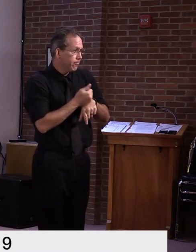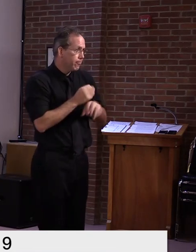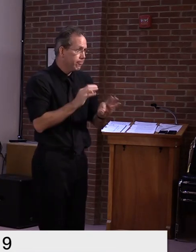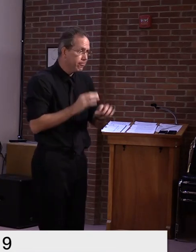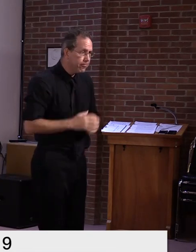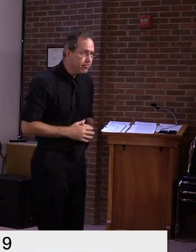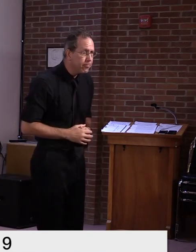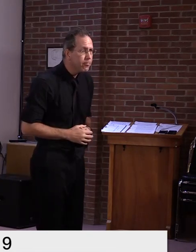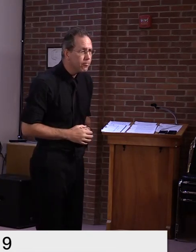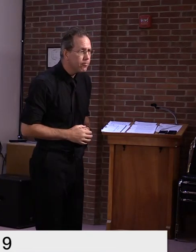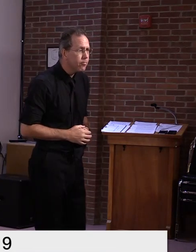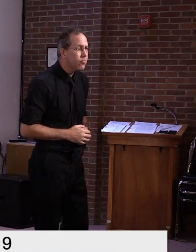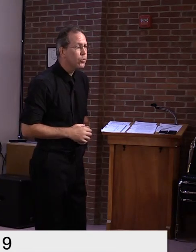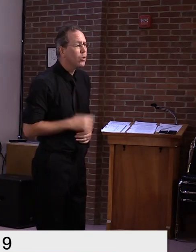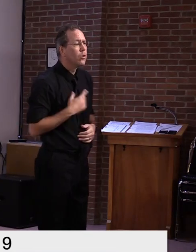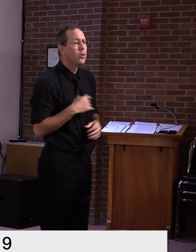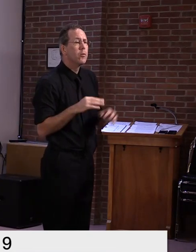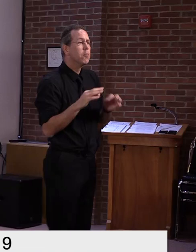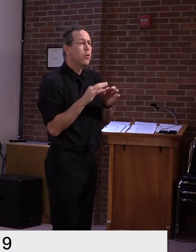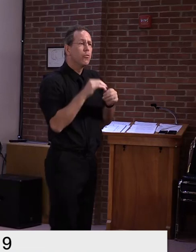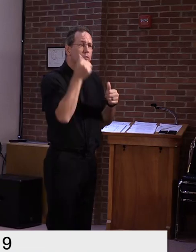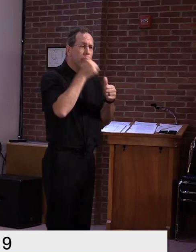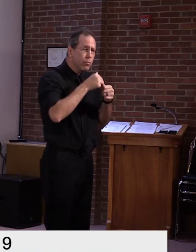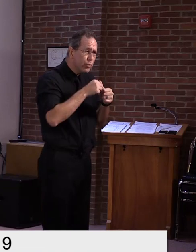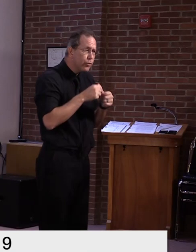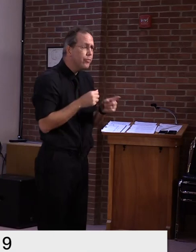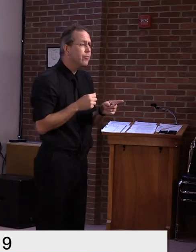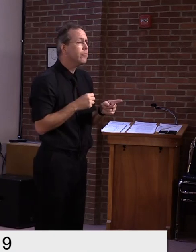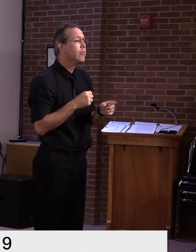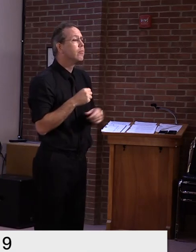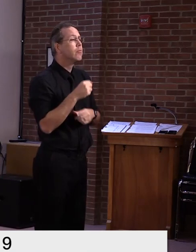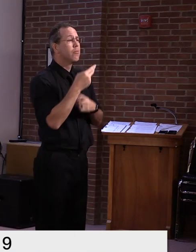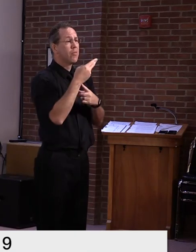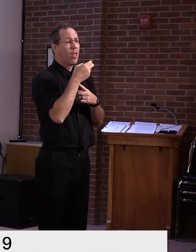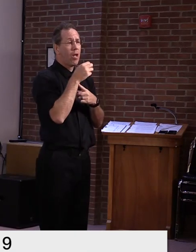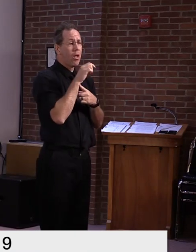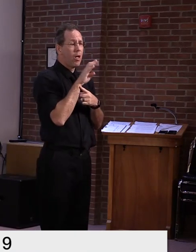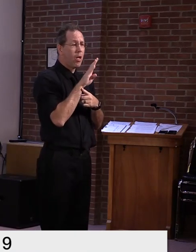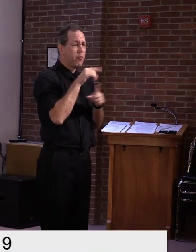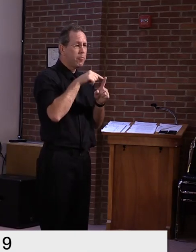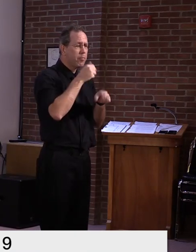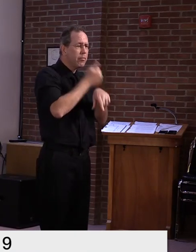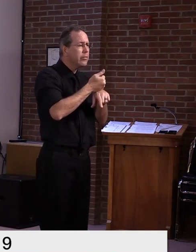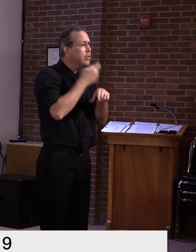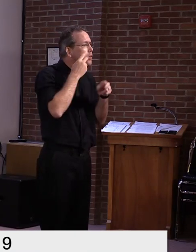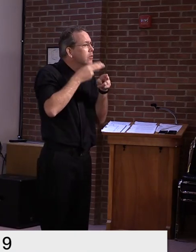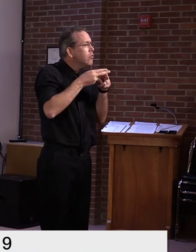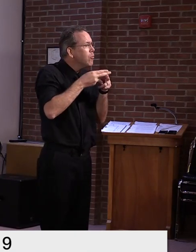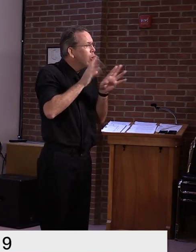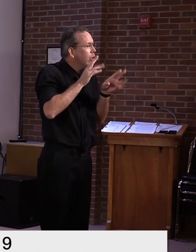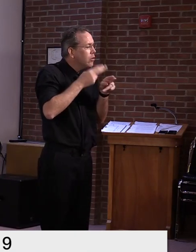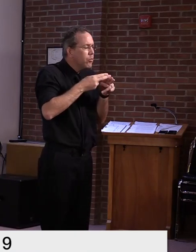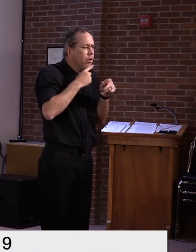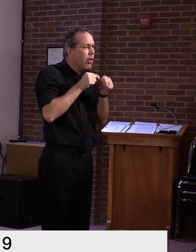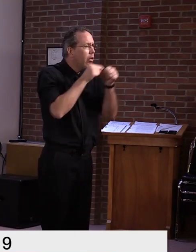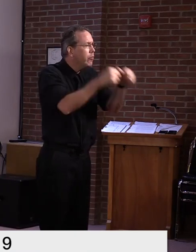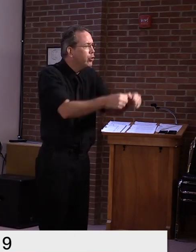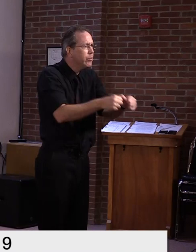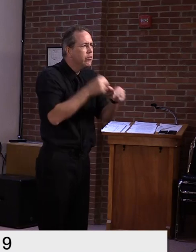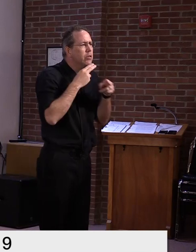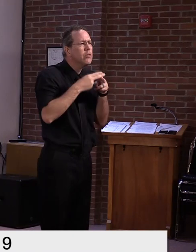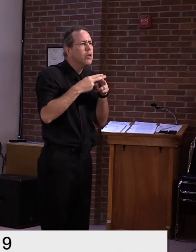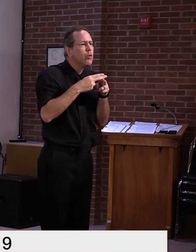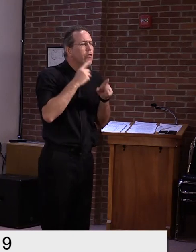important to remember that this should be temporary. To address a surge because